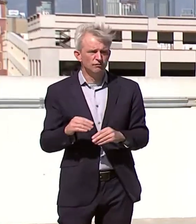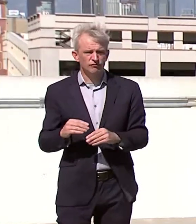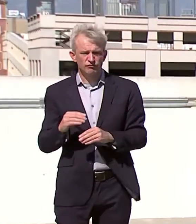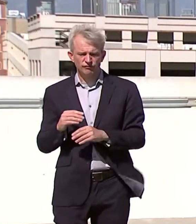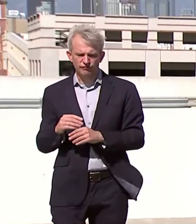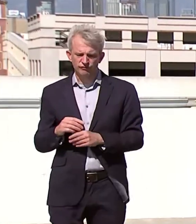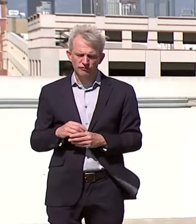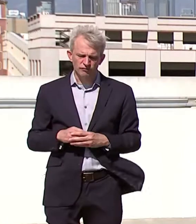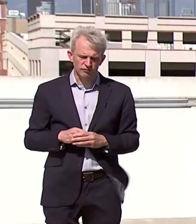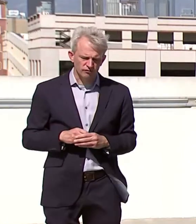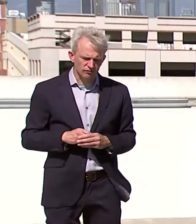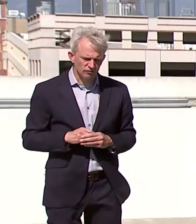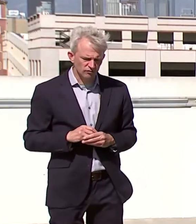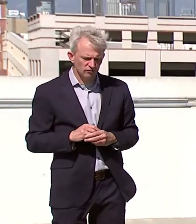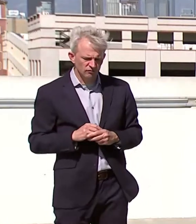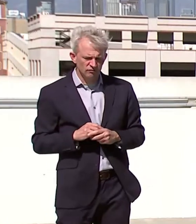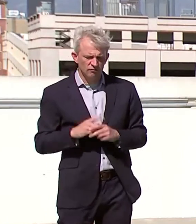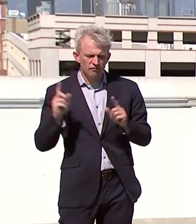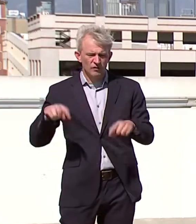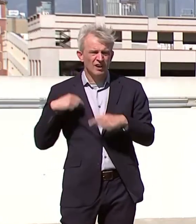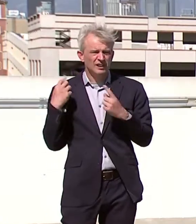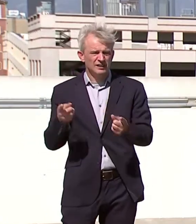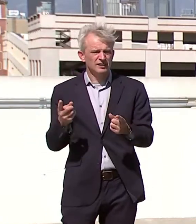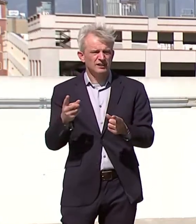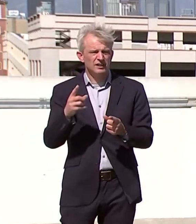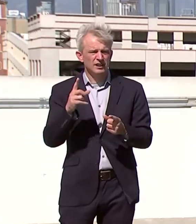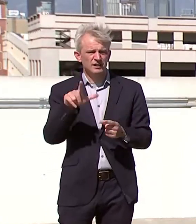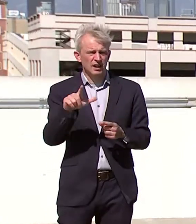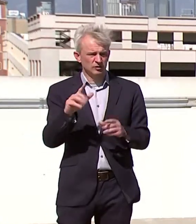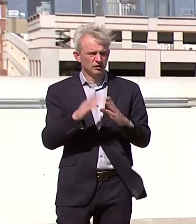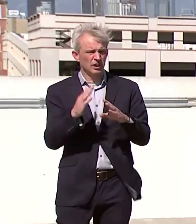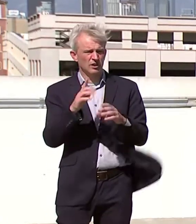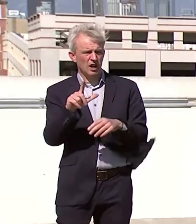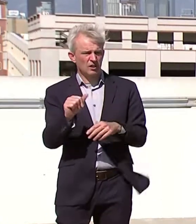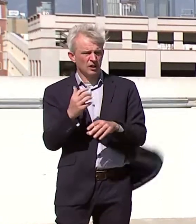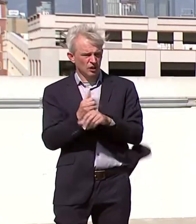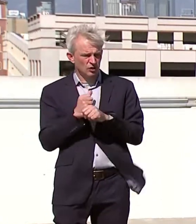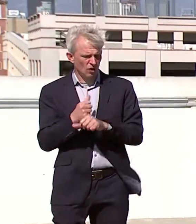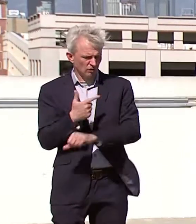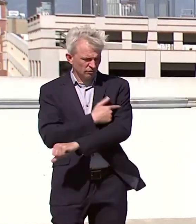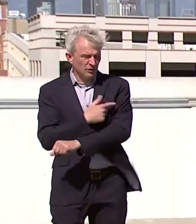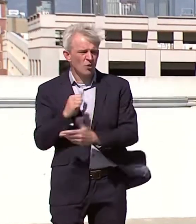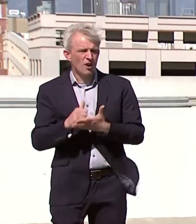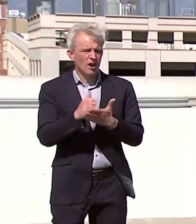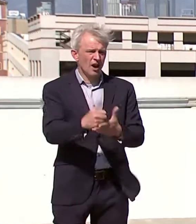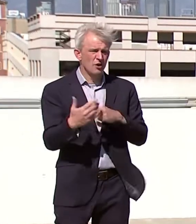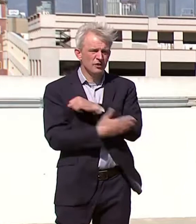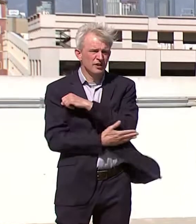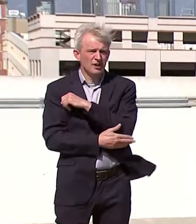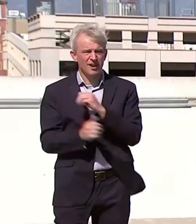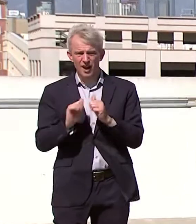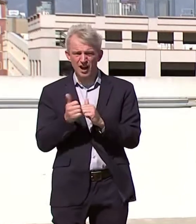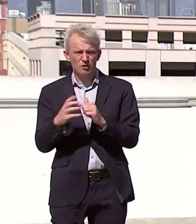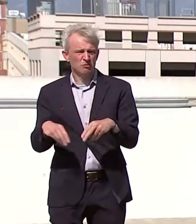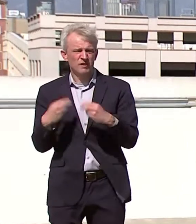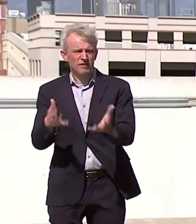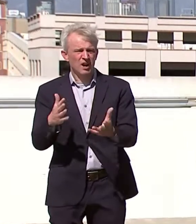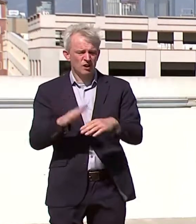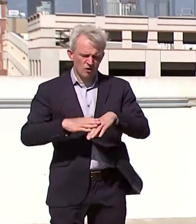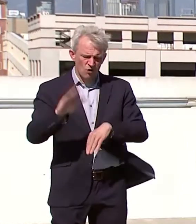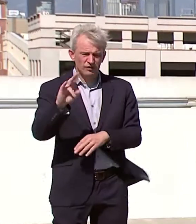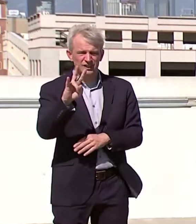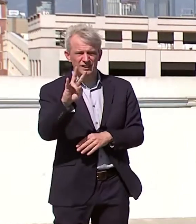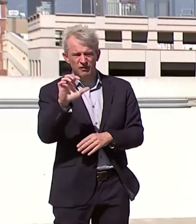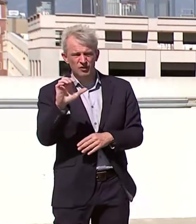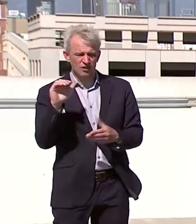since December, when LA got its first vaccine doses, the city of LA has helped the county by administering nearly 700,000 vaccinations at